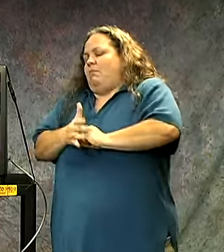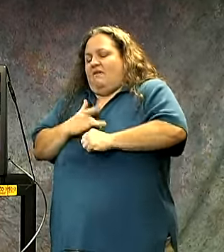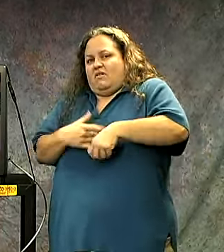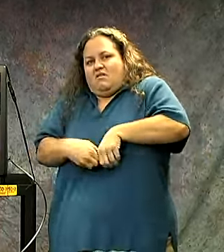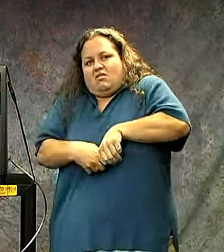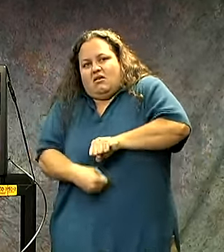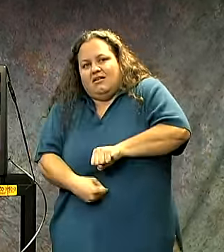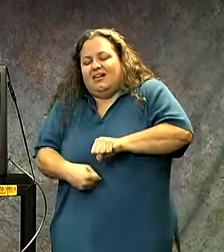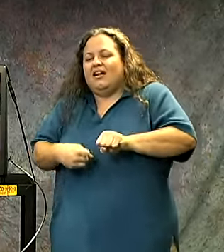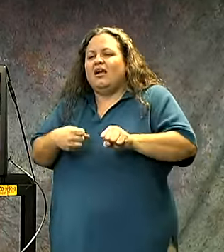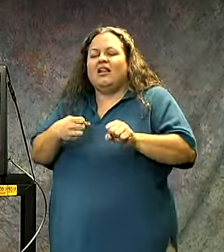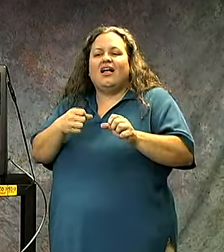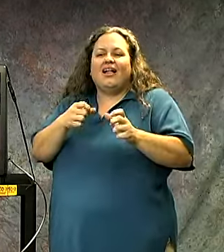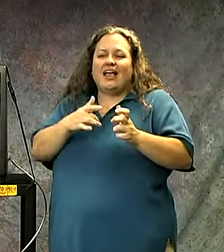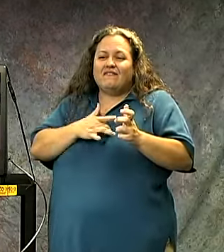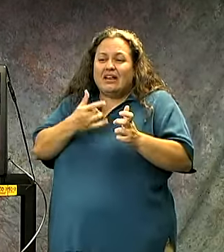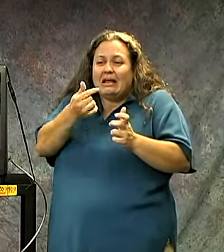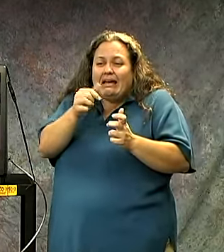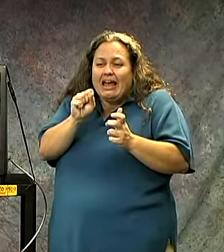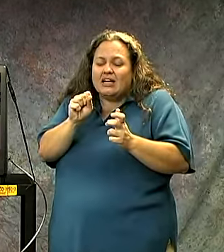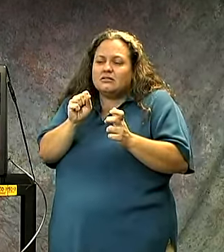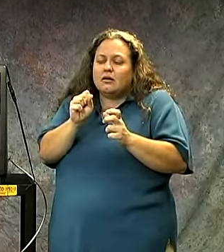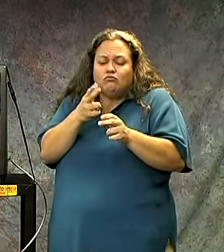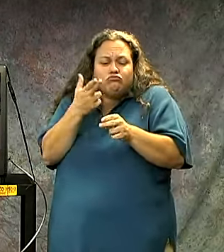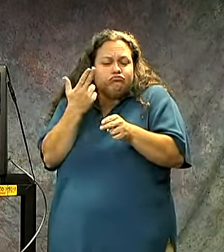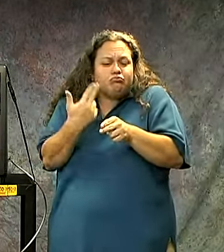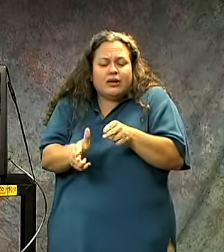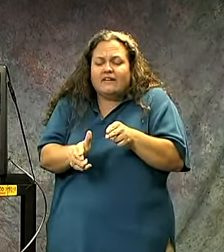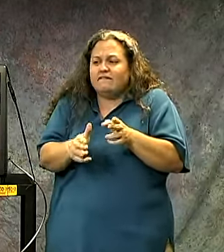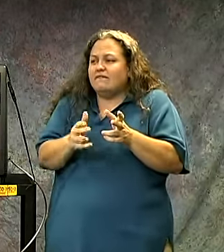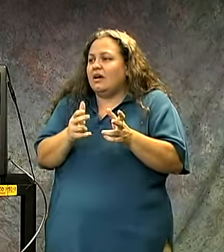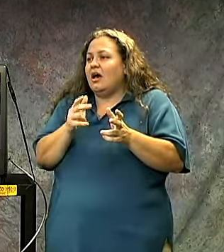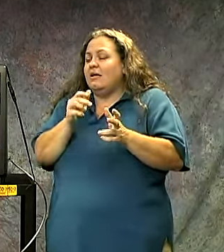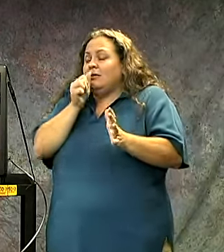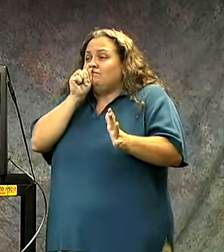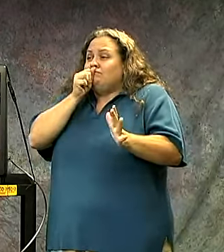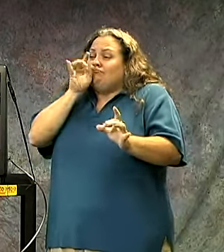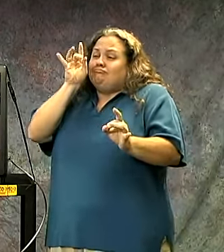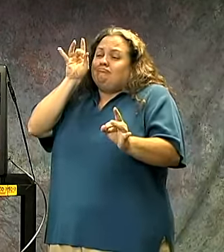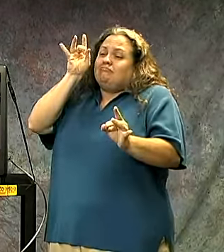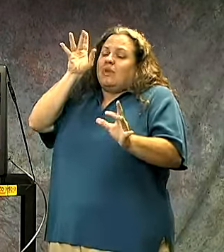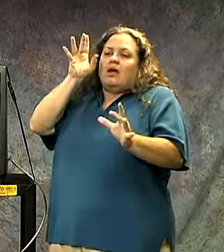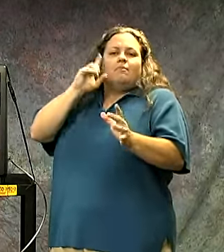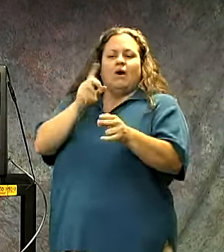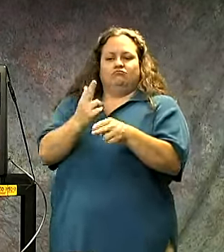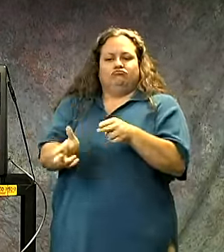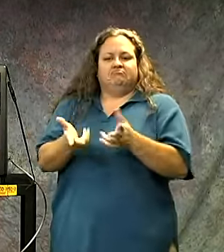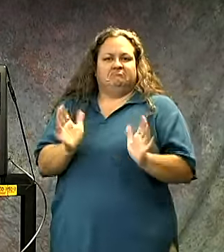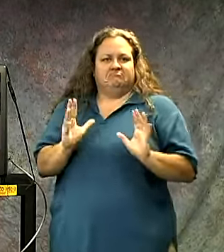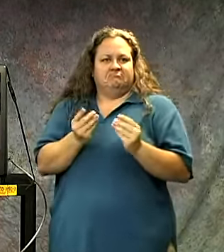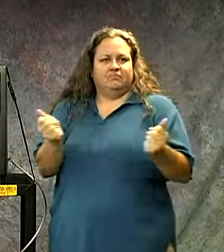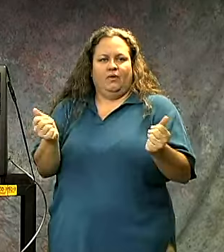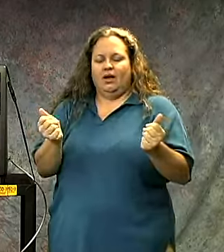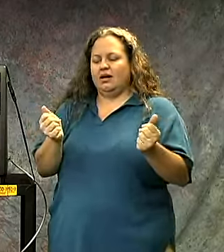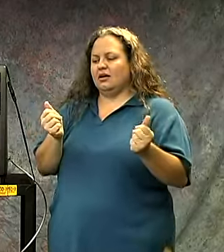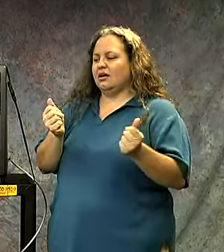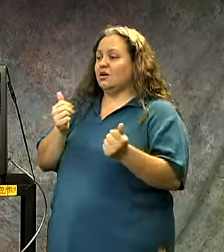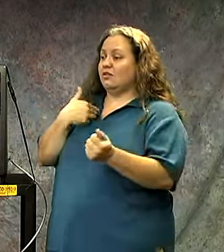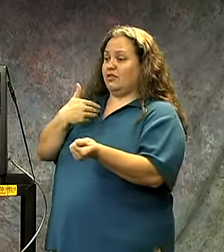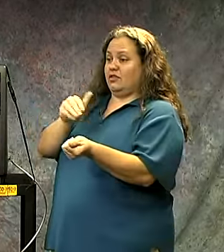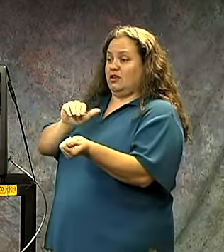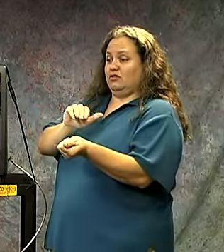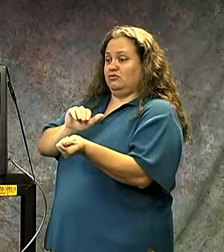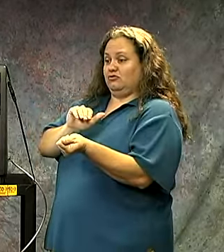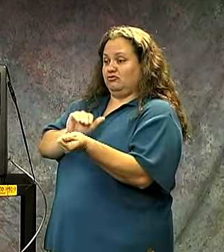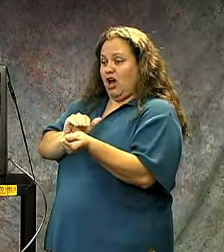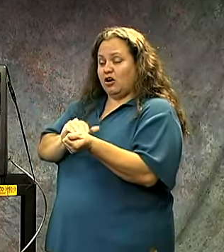cramping. They feel like gas cramps. They don't last very long. They can be intense, but they usually last a matter of seconds. When the